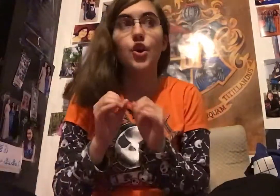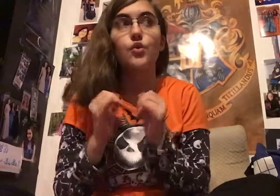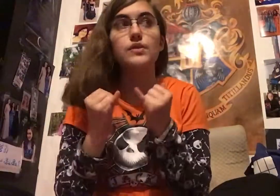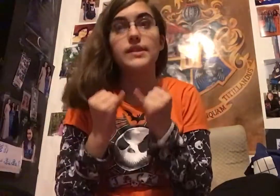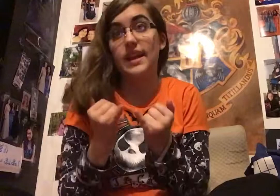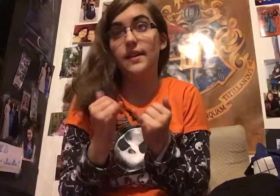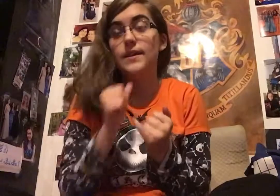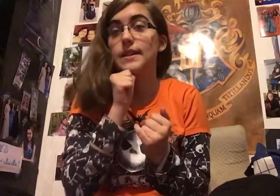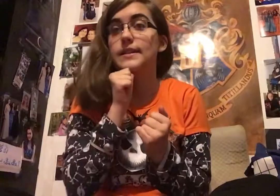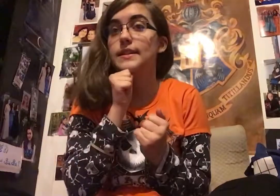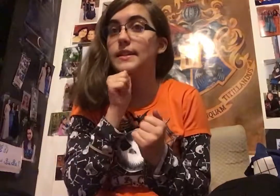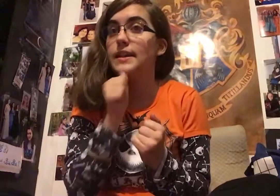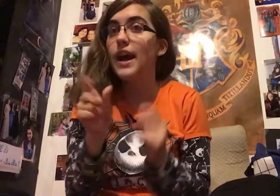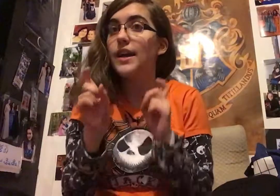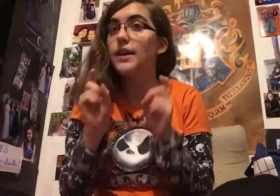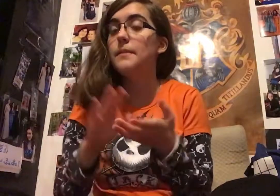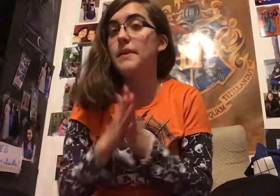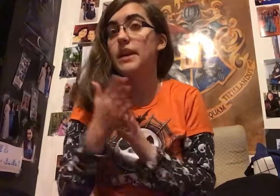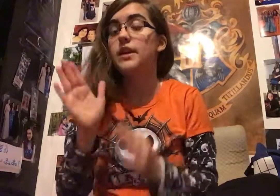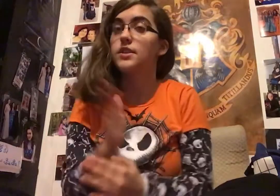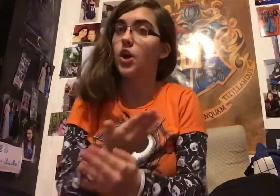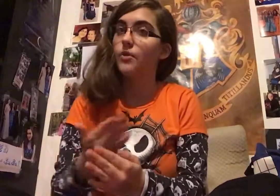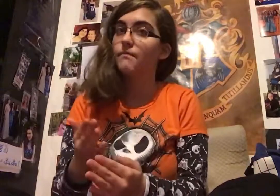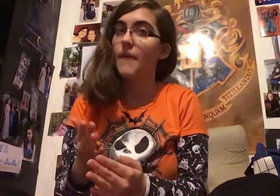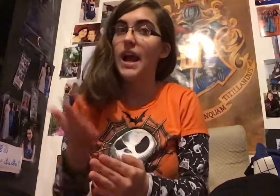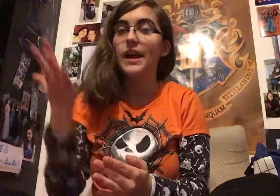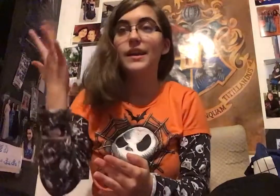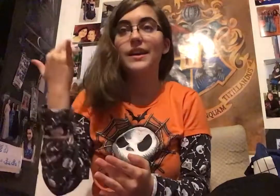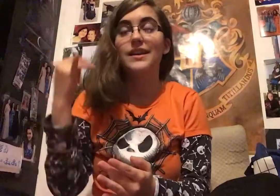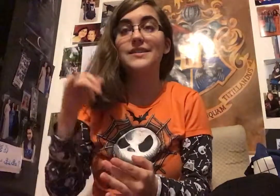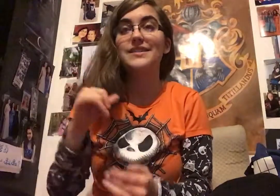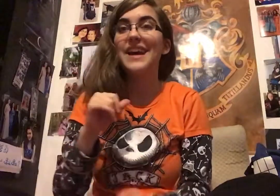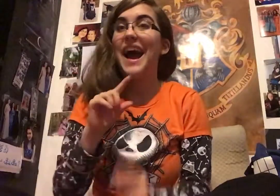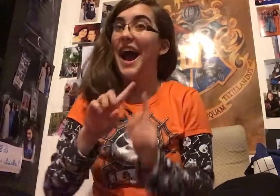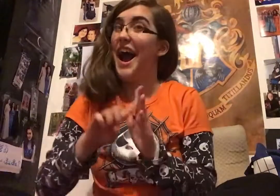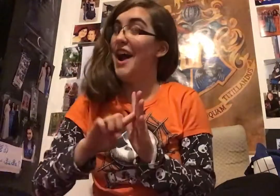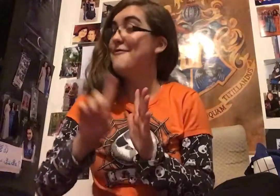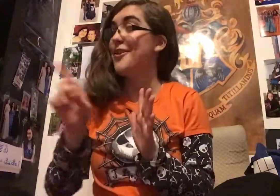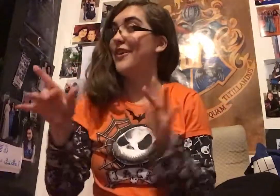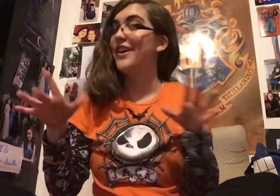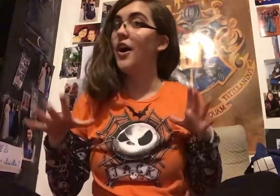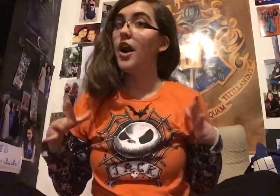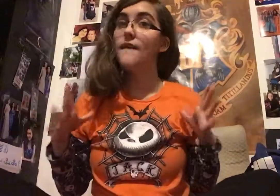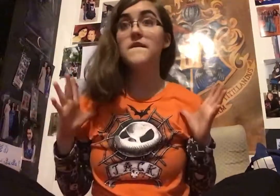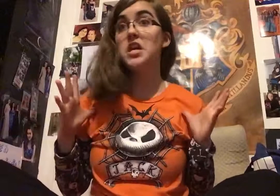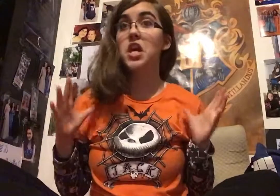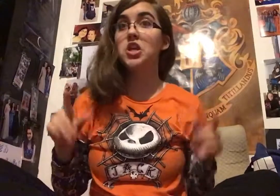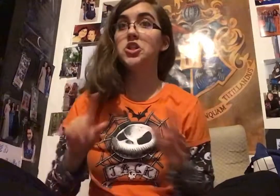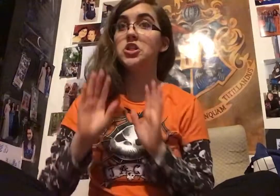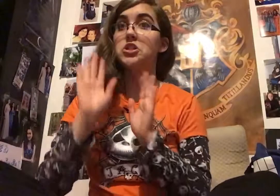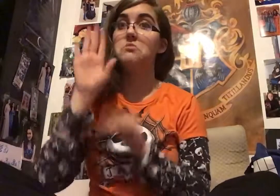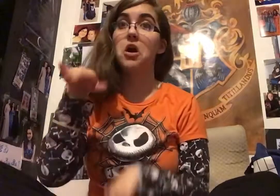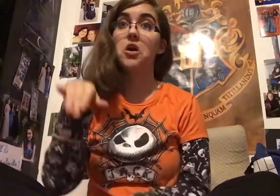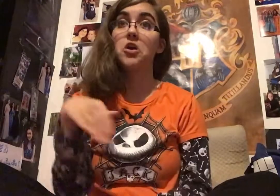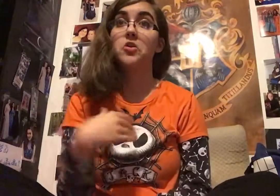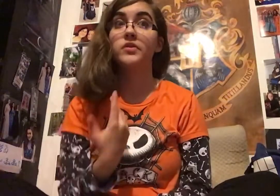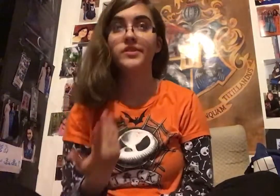So today, it's not gonna be a song, because I'm going on a vacation tomorrow,